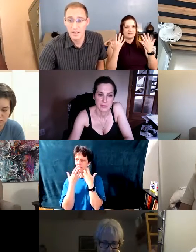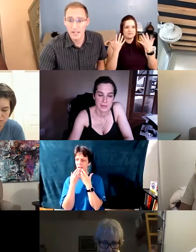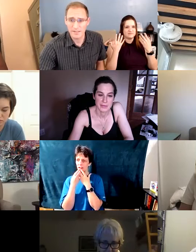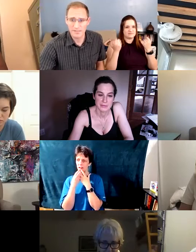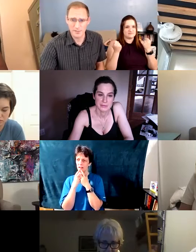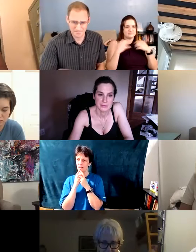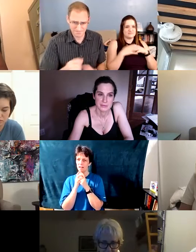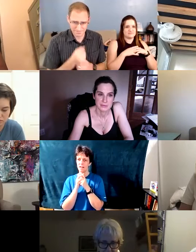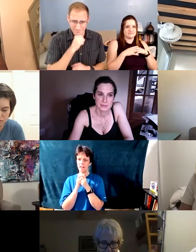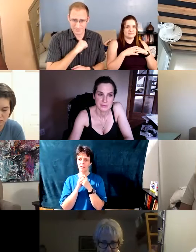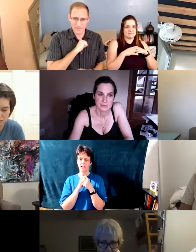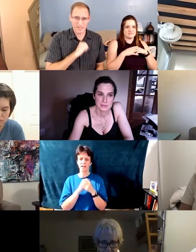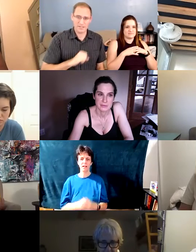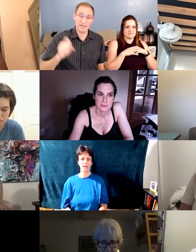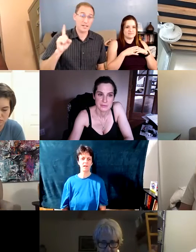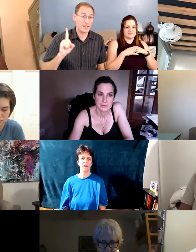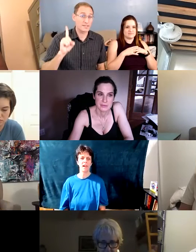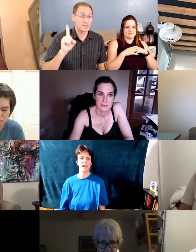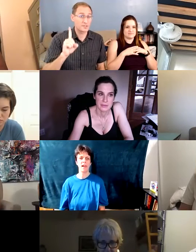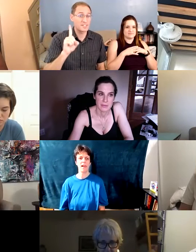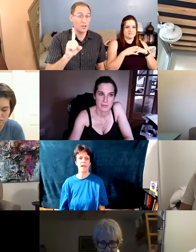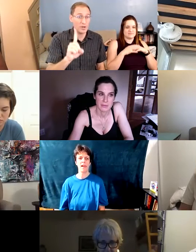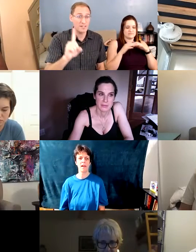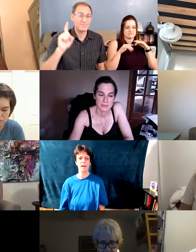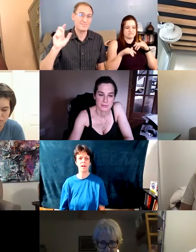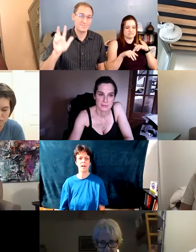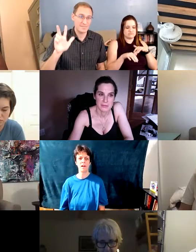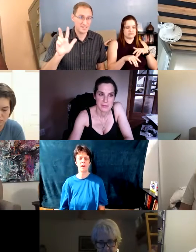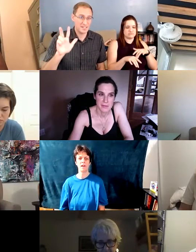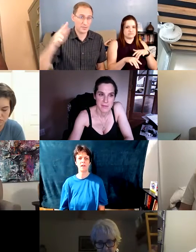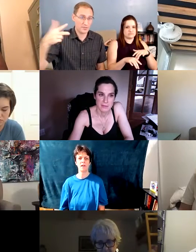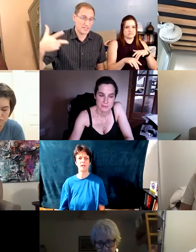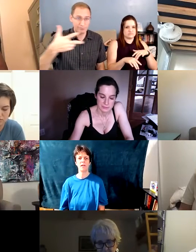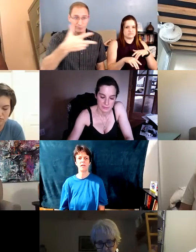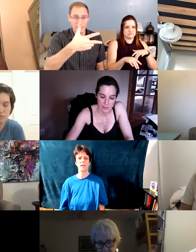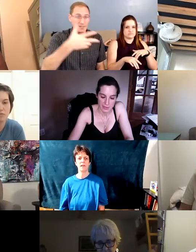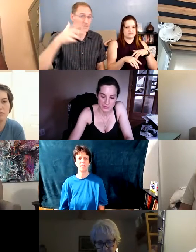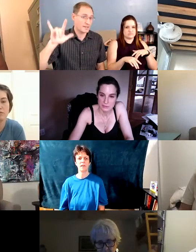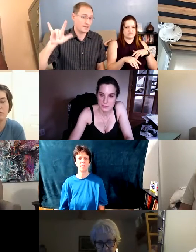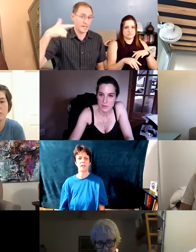classifiers. And so, so CL1,